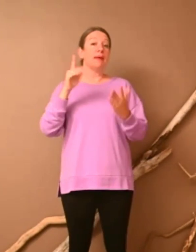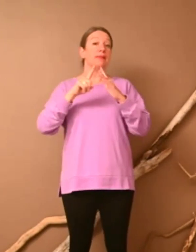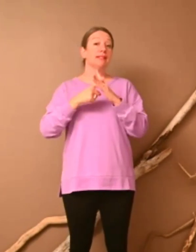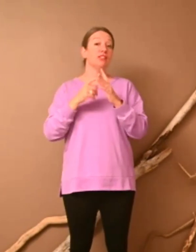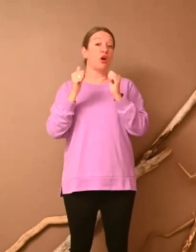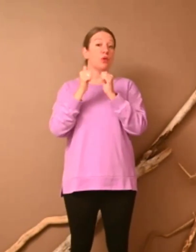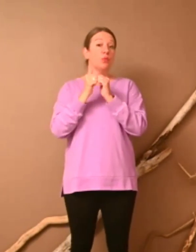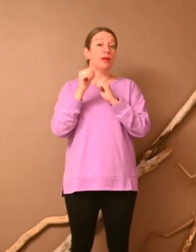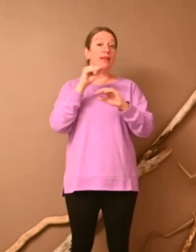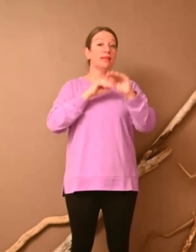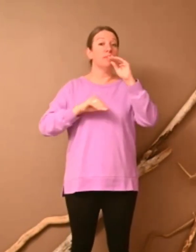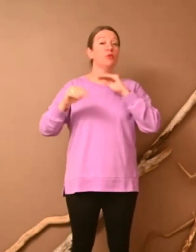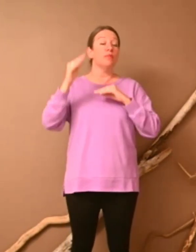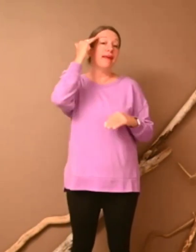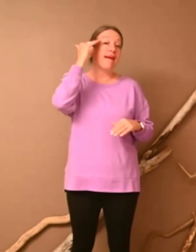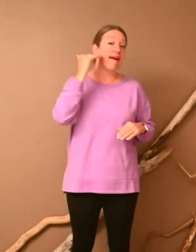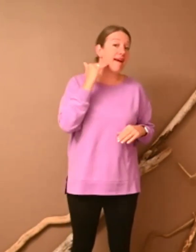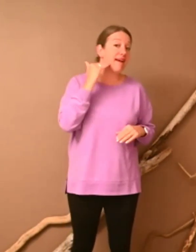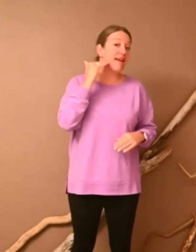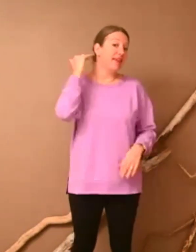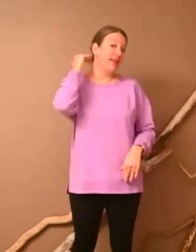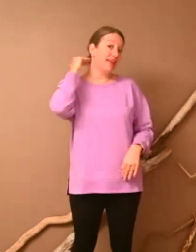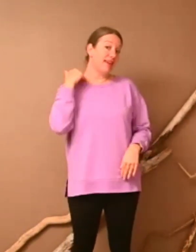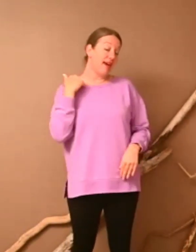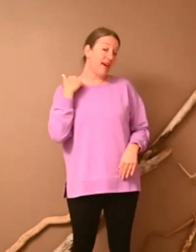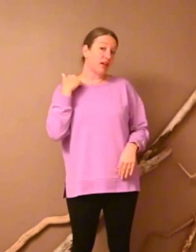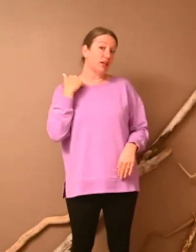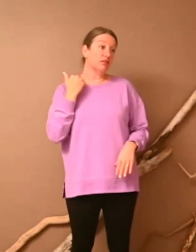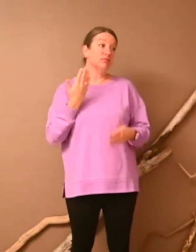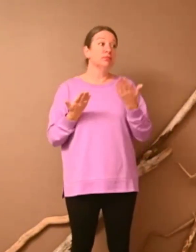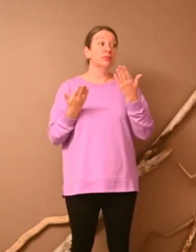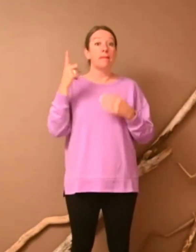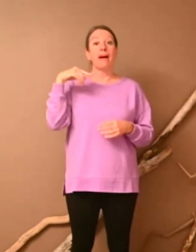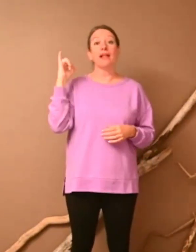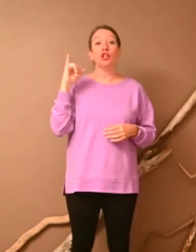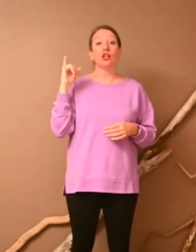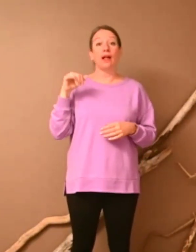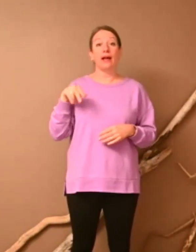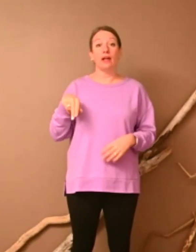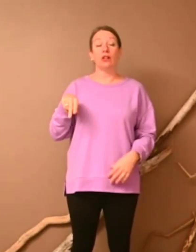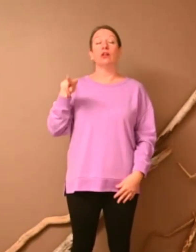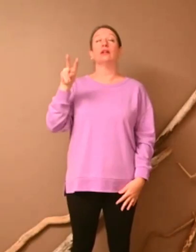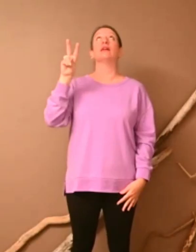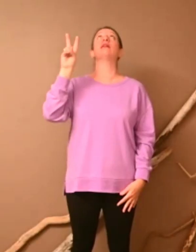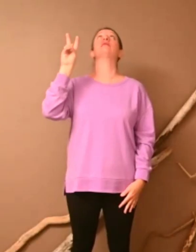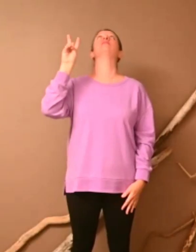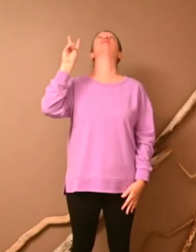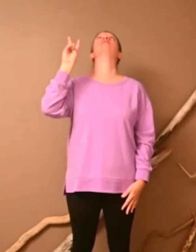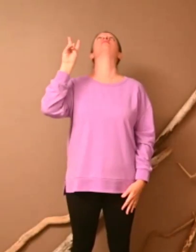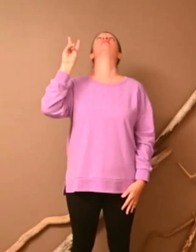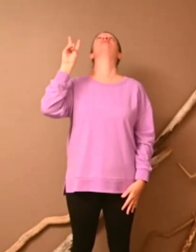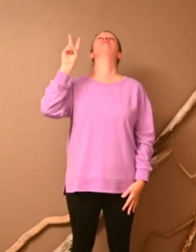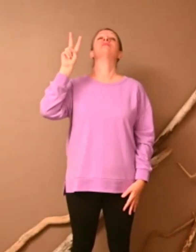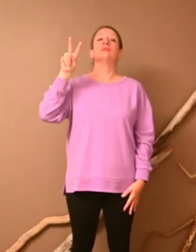If you're interested in practicing with movement, maybe starting this morning with some head or neck movements,